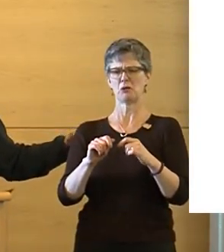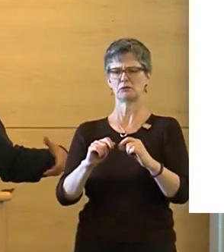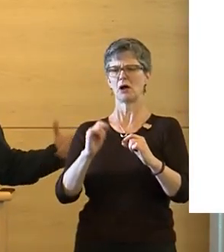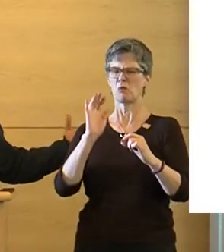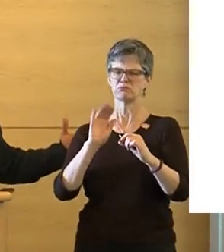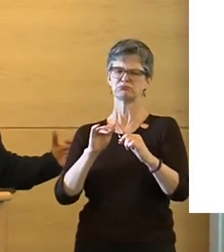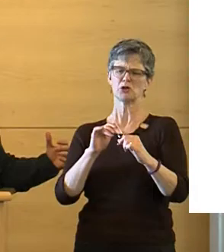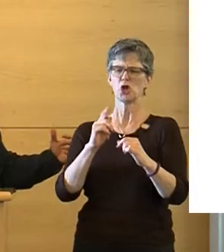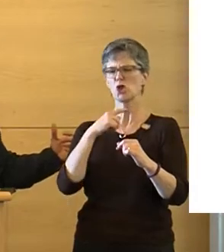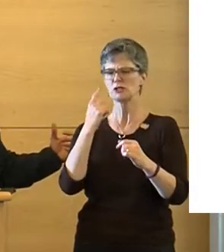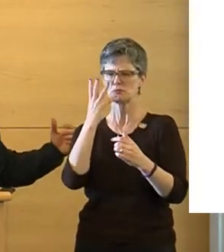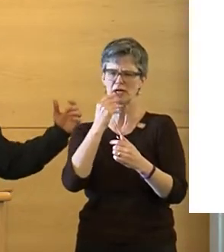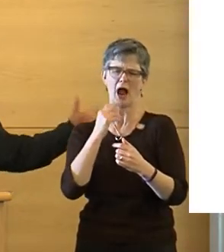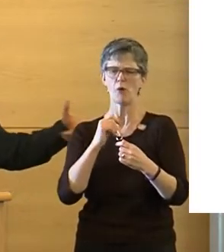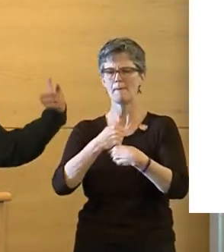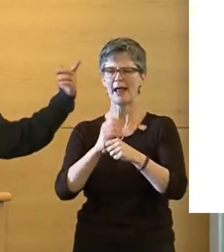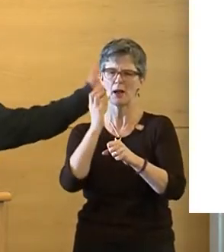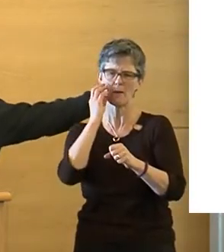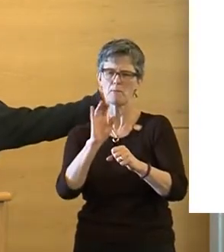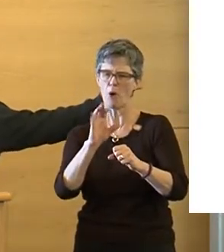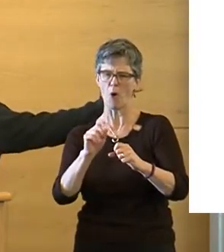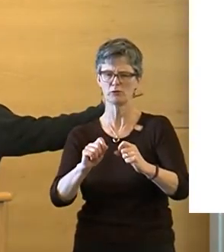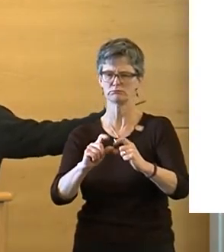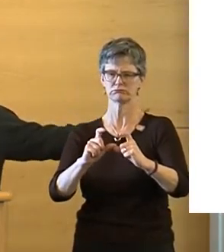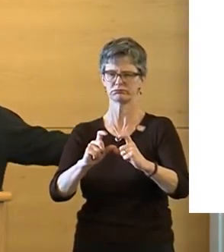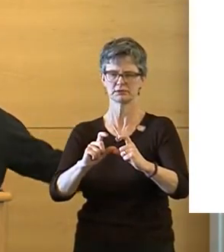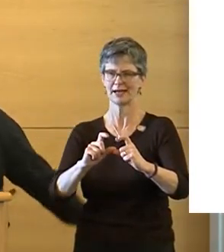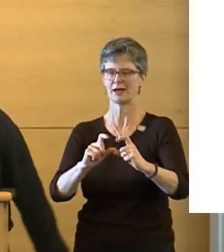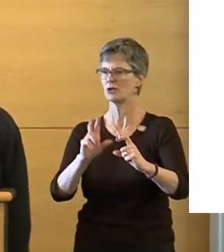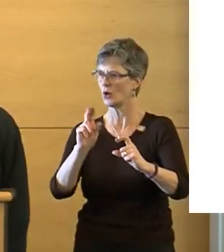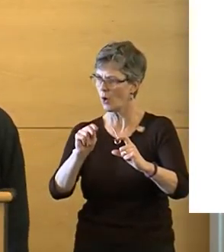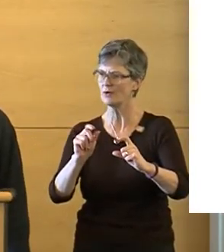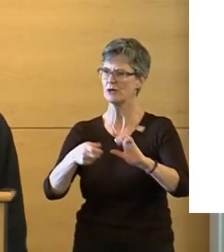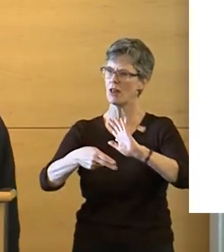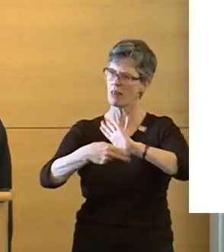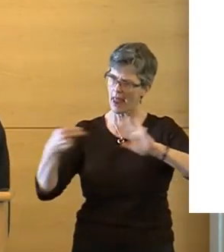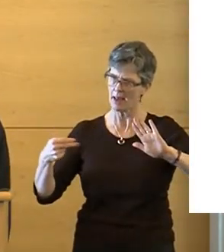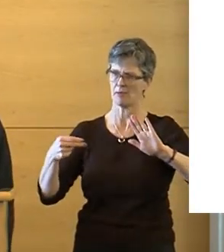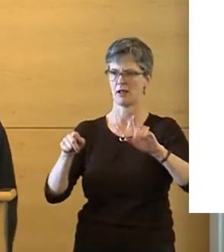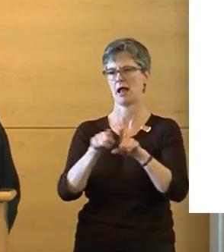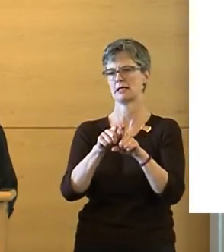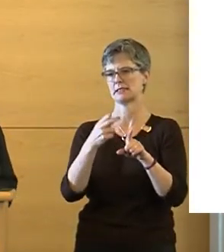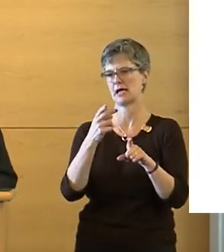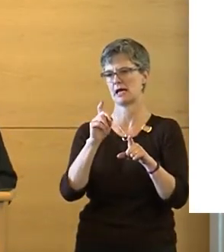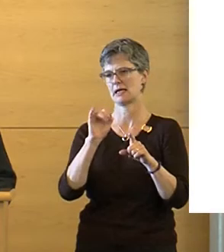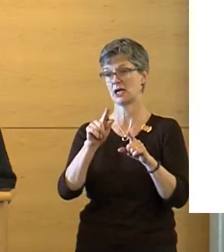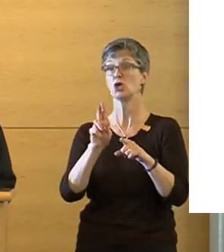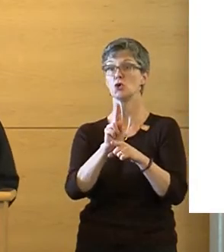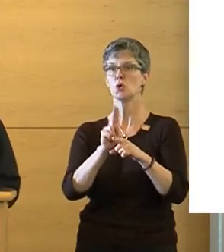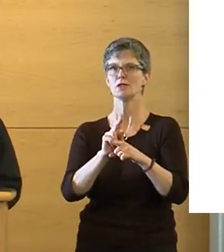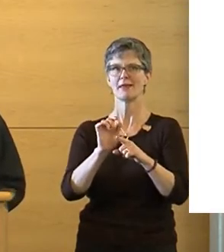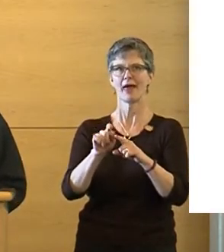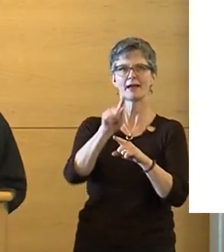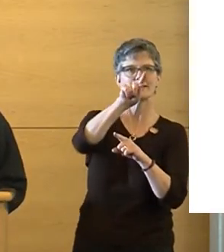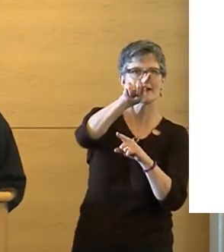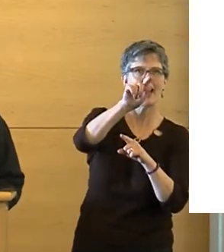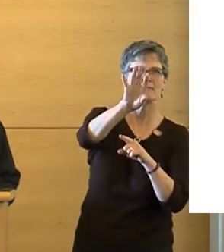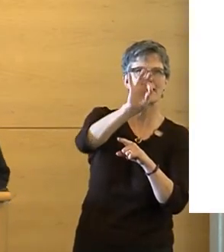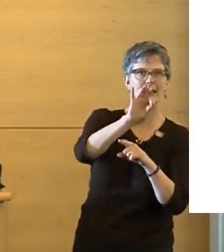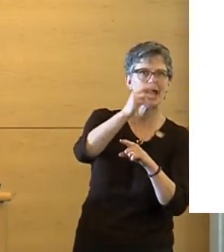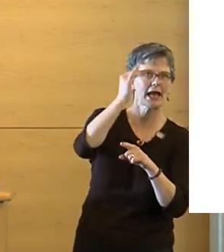subheadings to break those sections into different chunks. And you need to do that not by making the